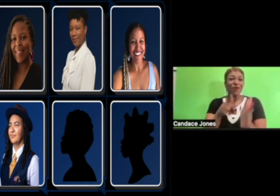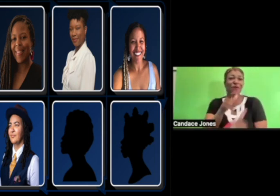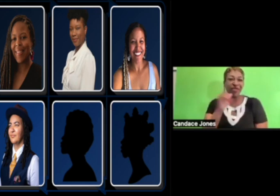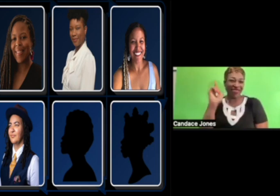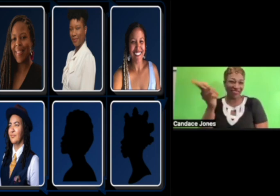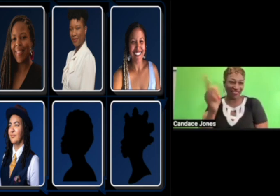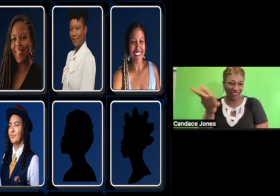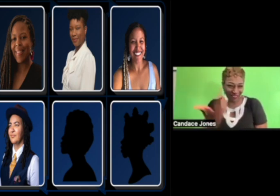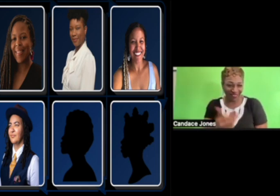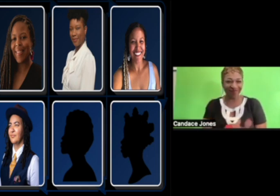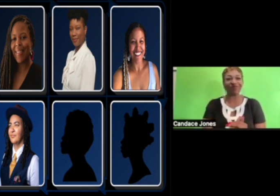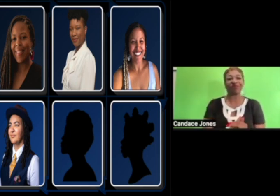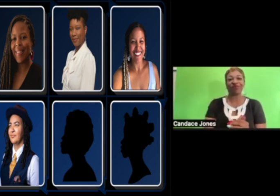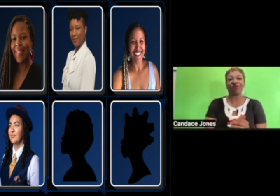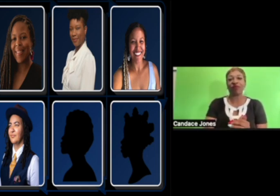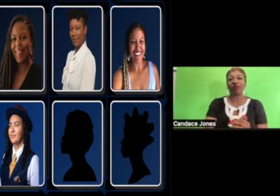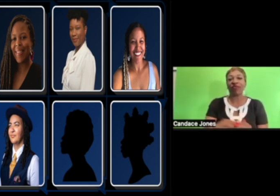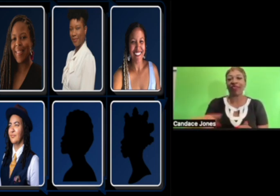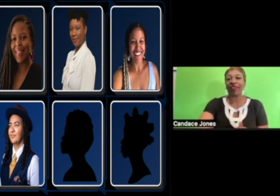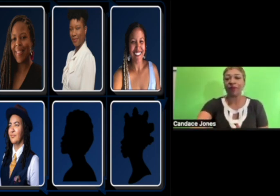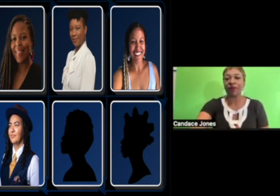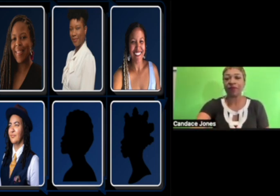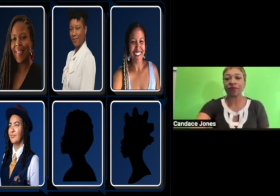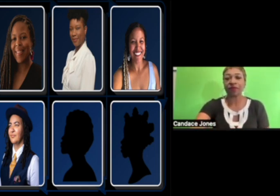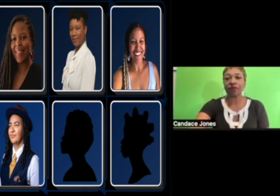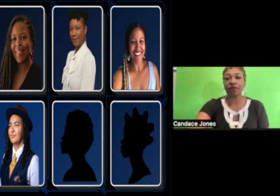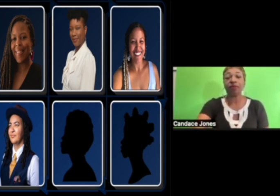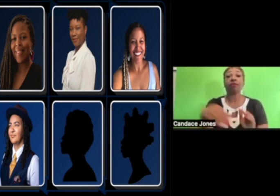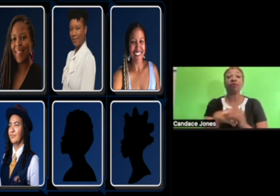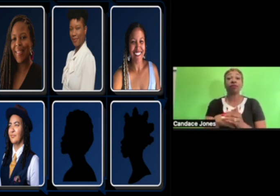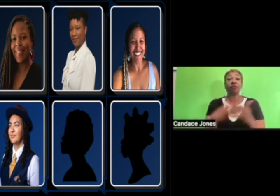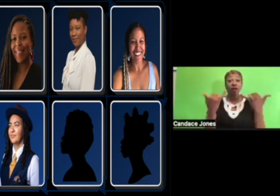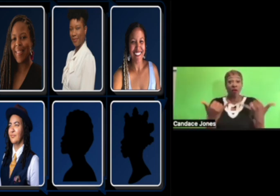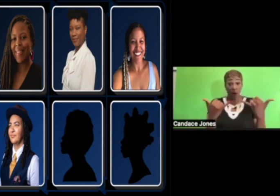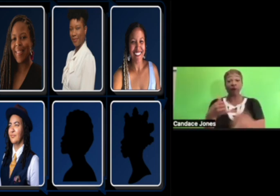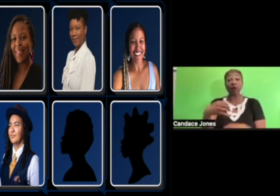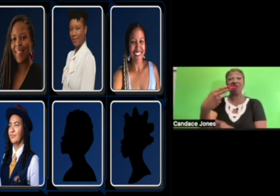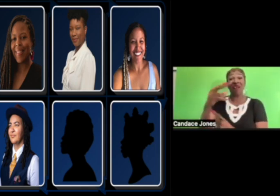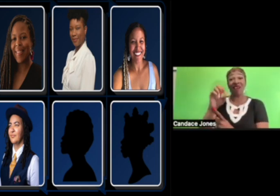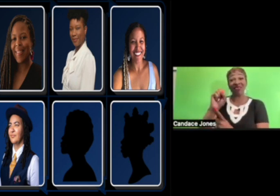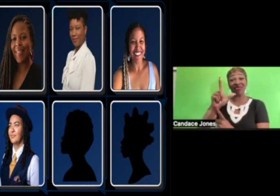experiences as they were students growing up, Black and deaf.